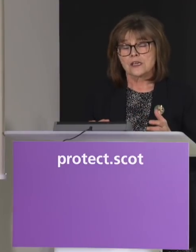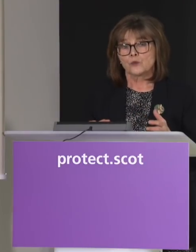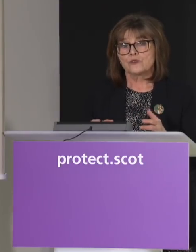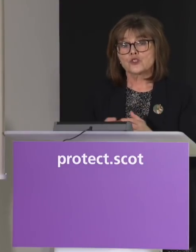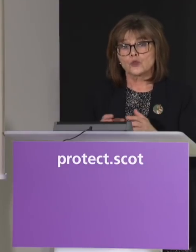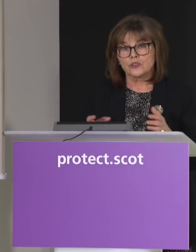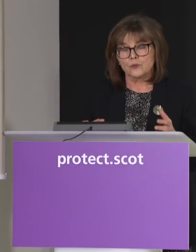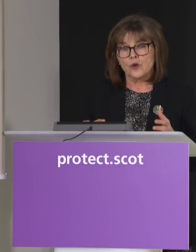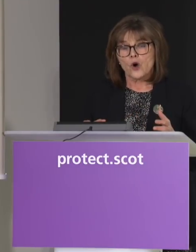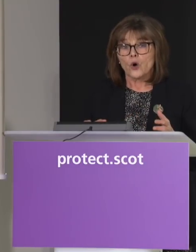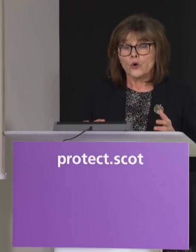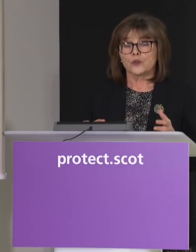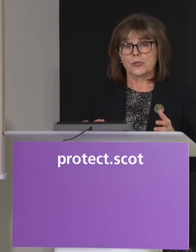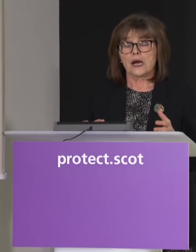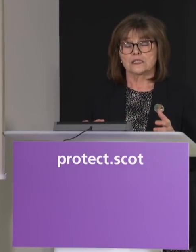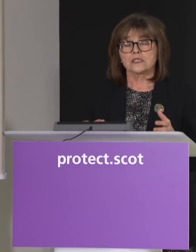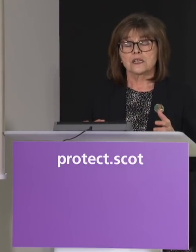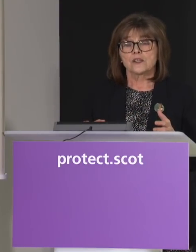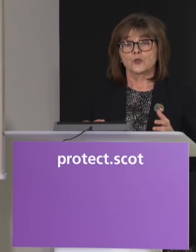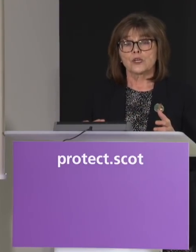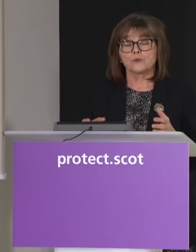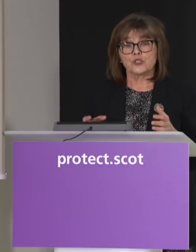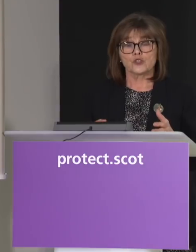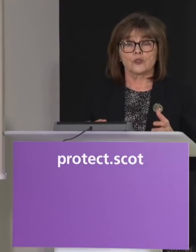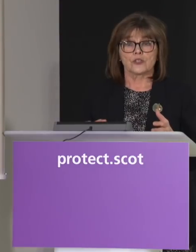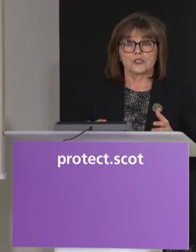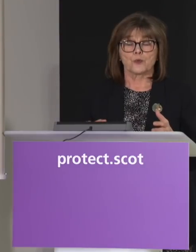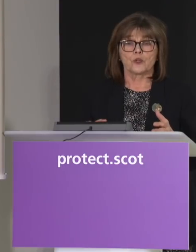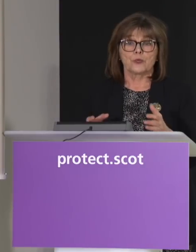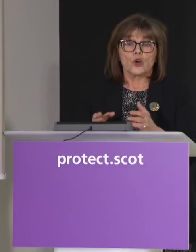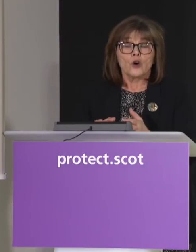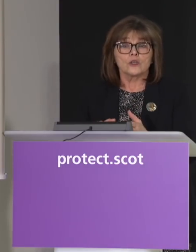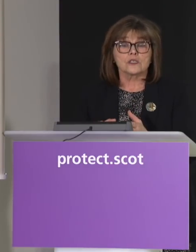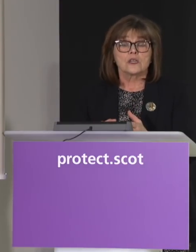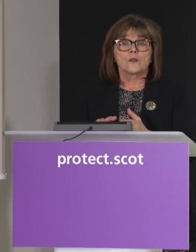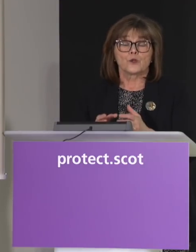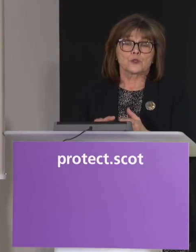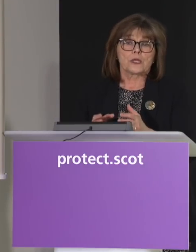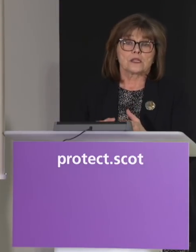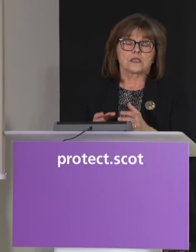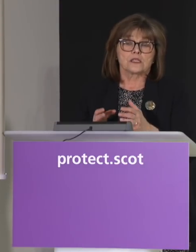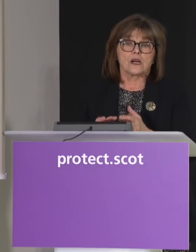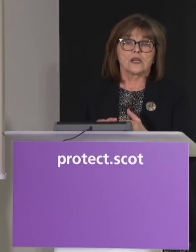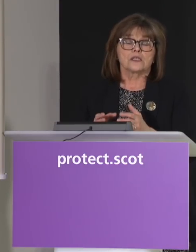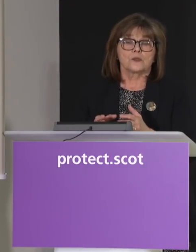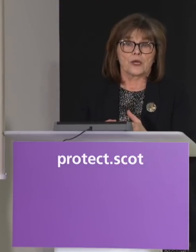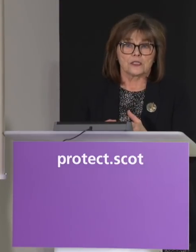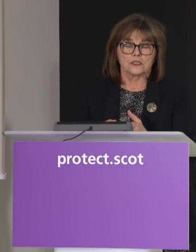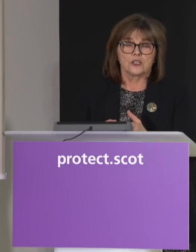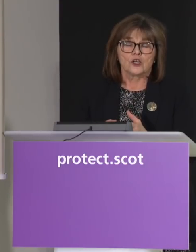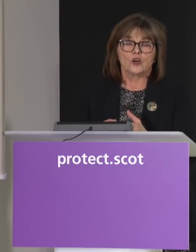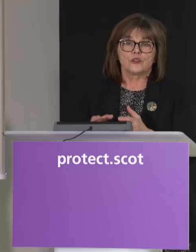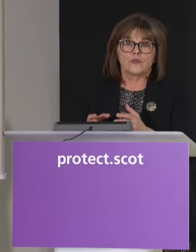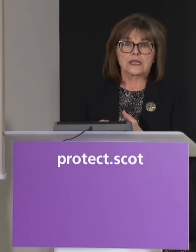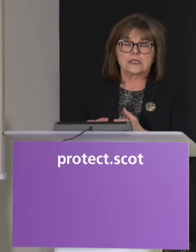process. We've shown them all the plans that we can be sure of at this point, because those plans are entirely